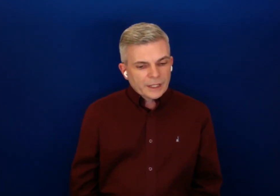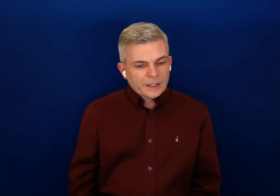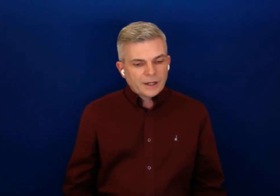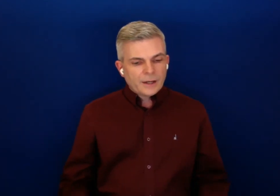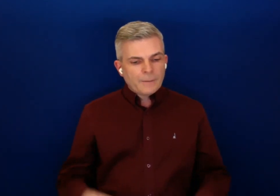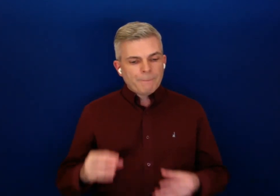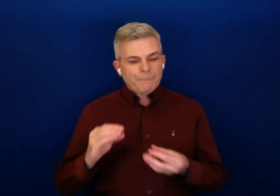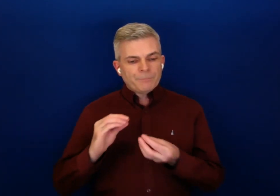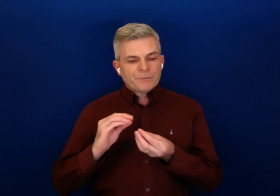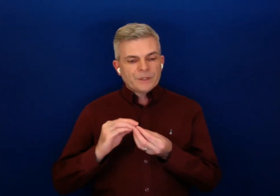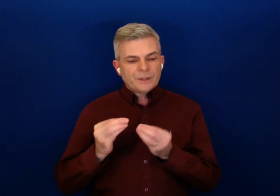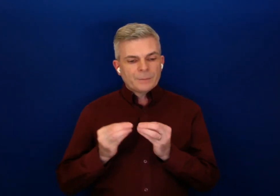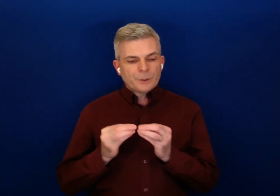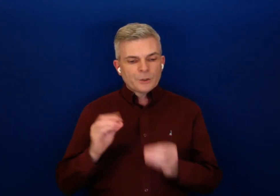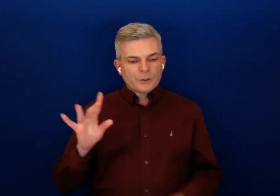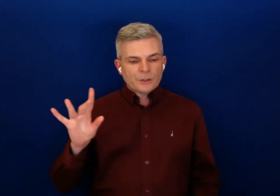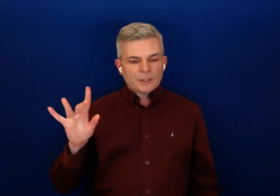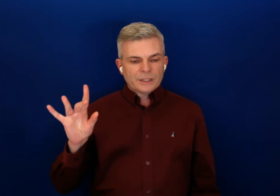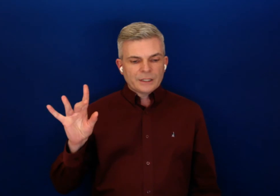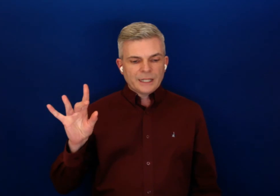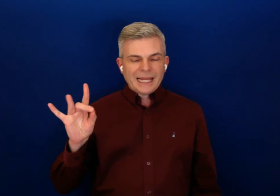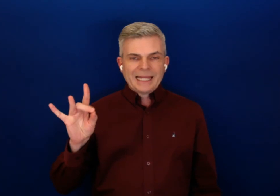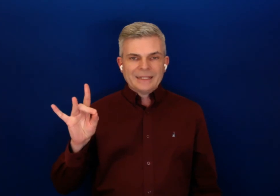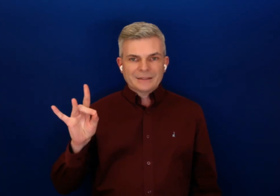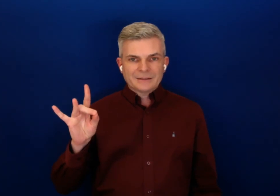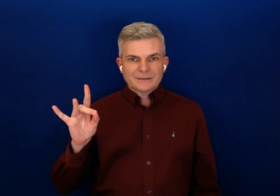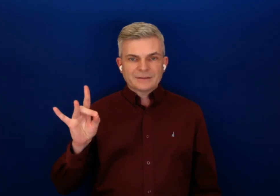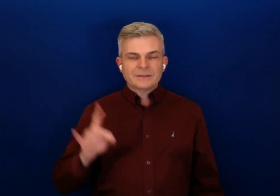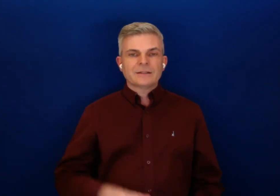Okay, number 8.